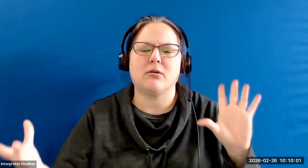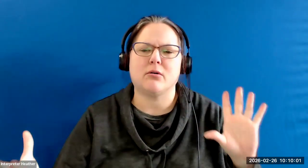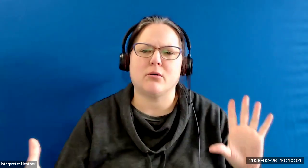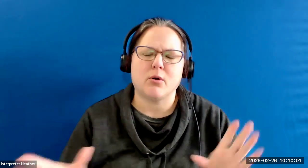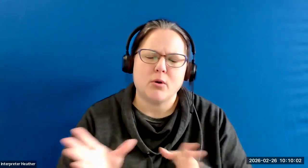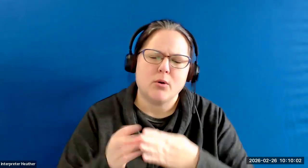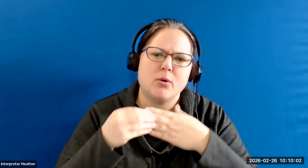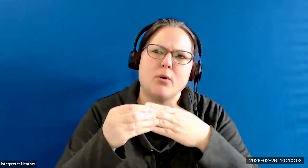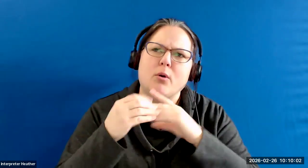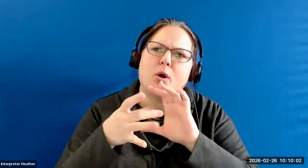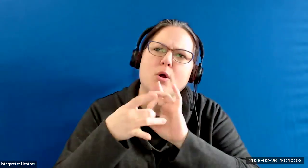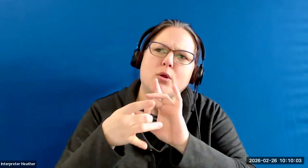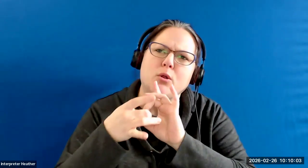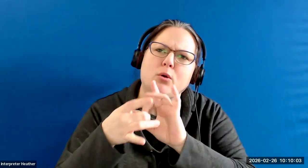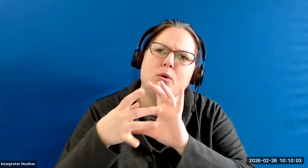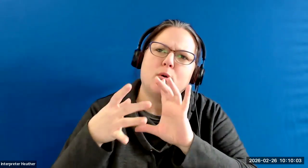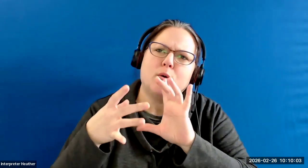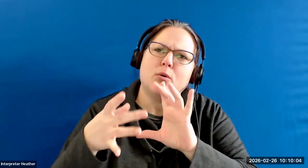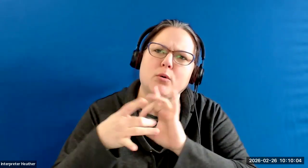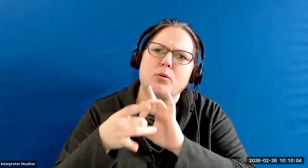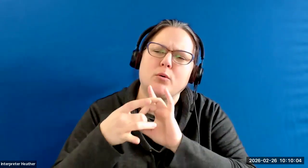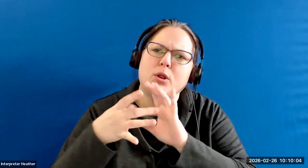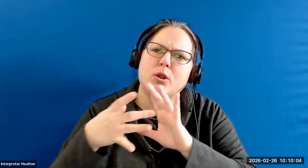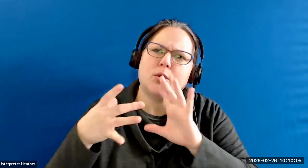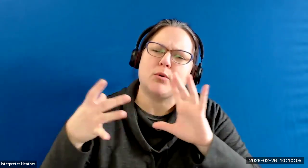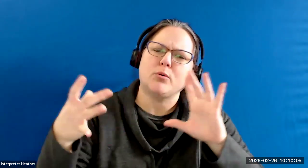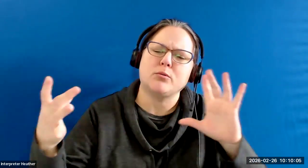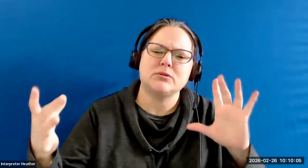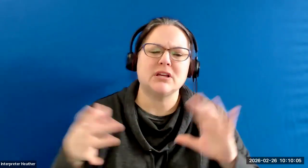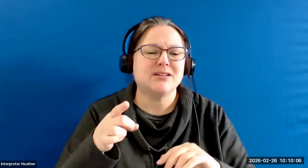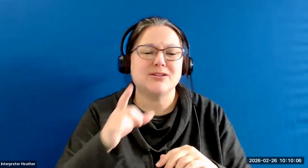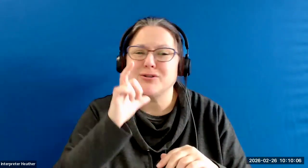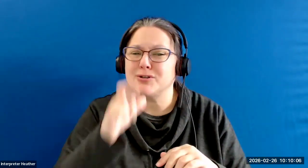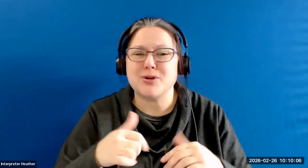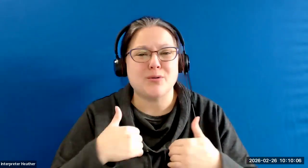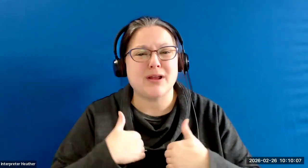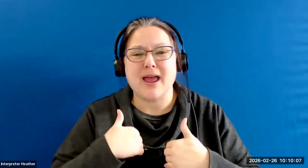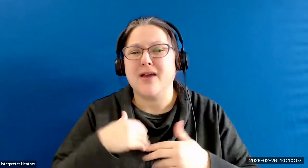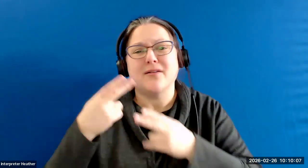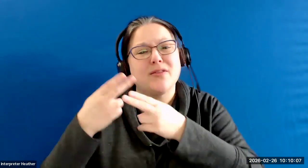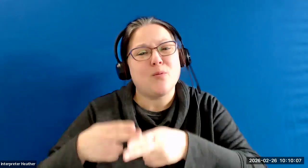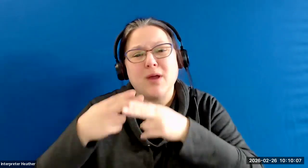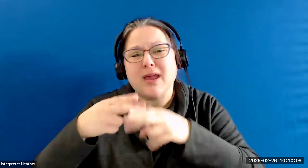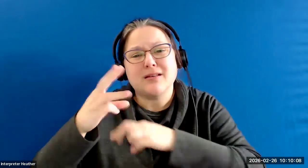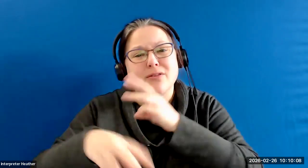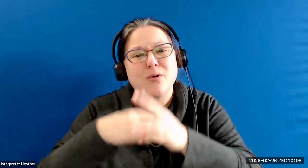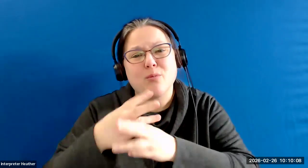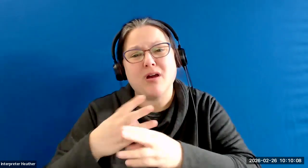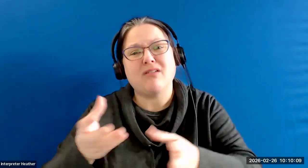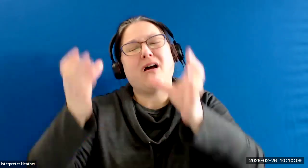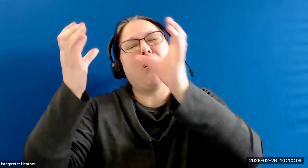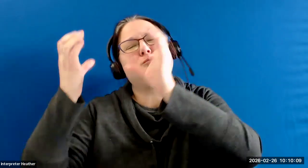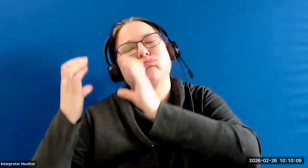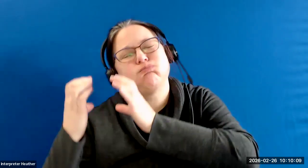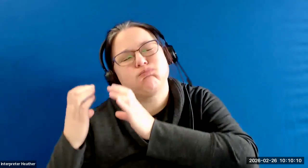Loosen, loosen, baby. You don't have to carry the weight of the world